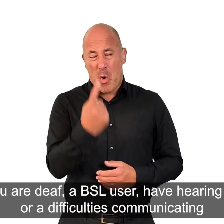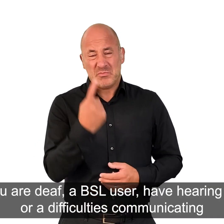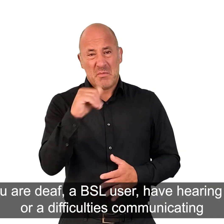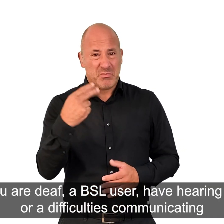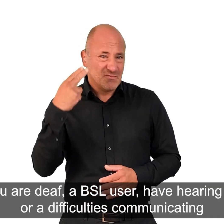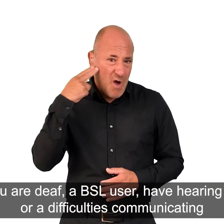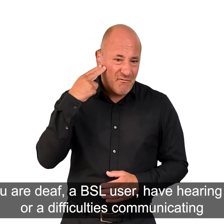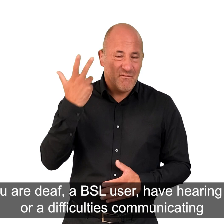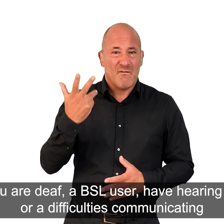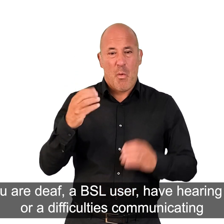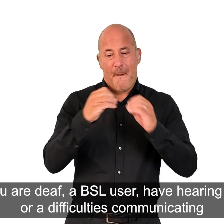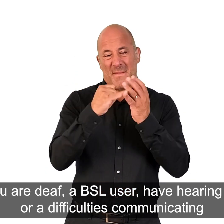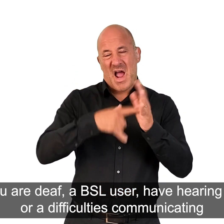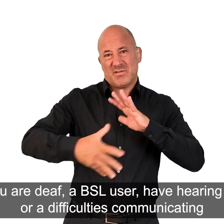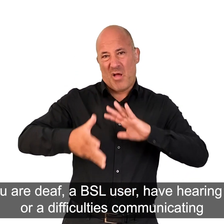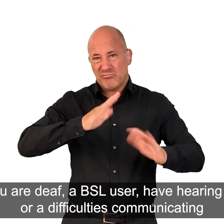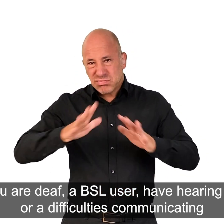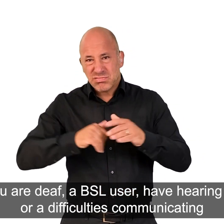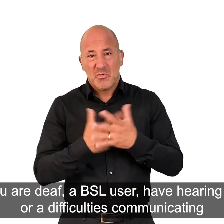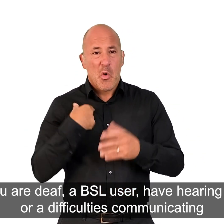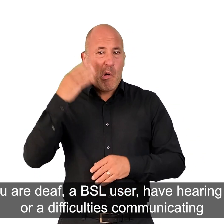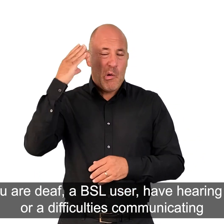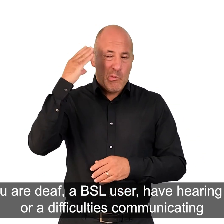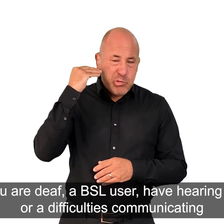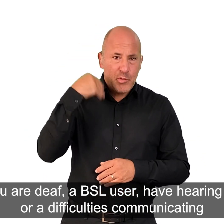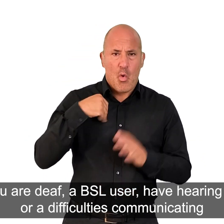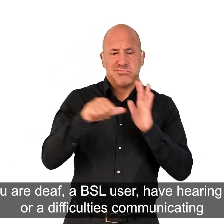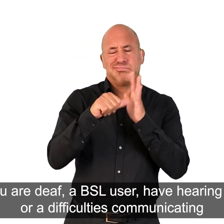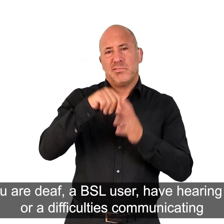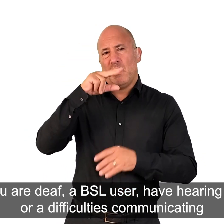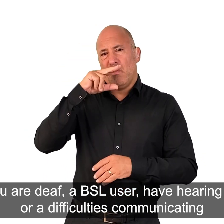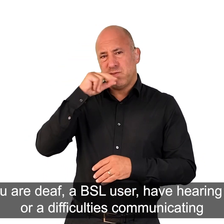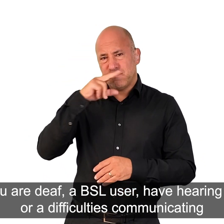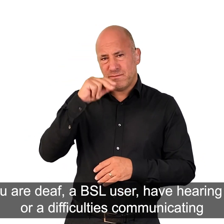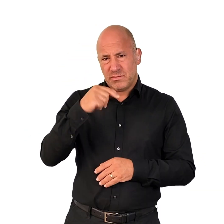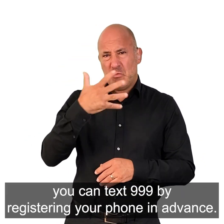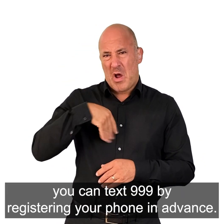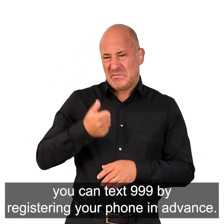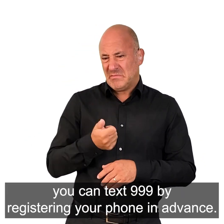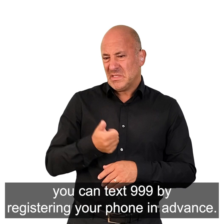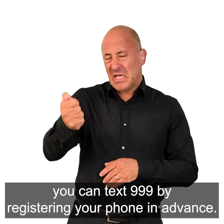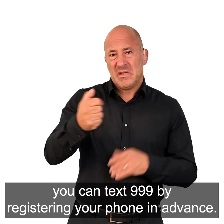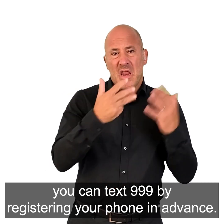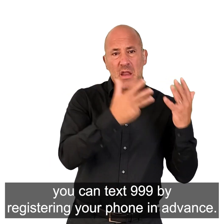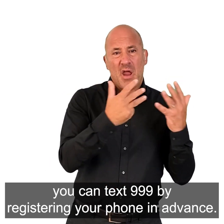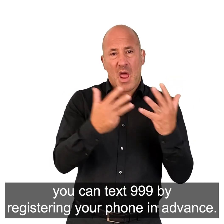If you are deaf, a BSL user, have hearing loss or difficulties communicating, you can